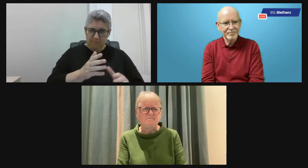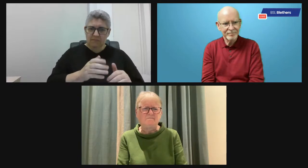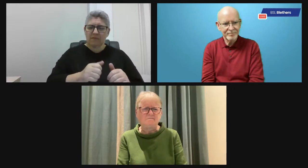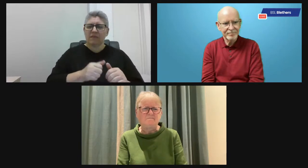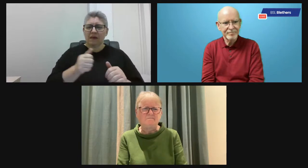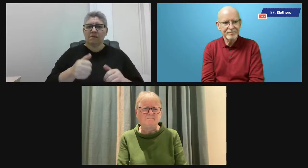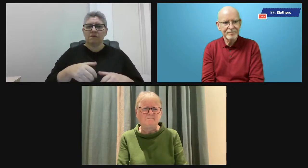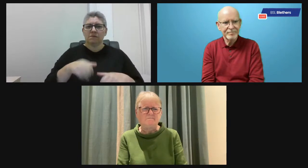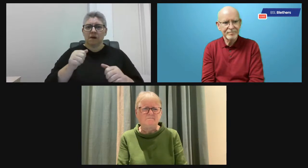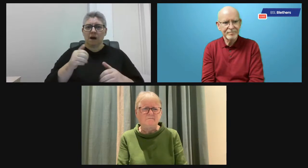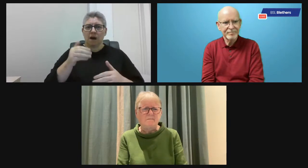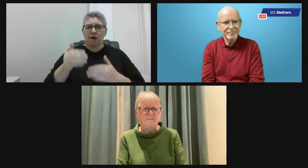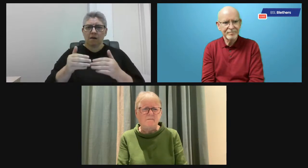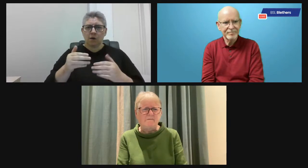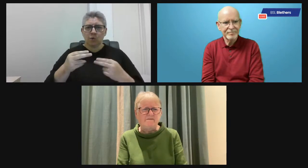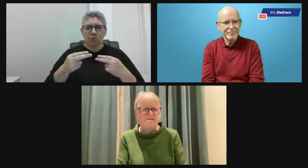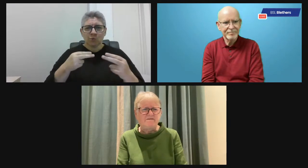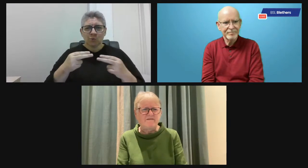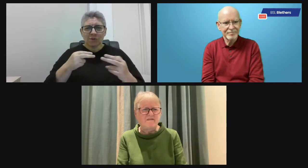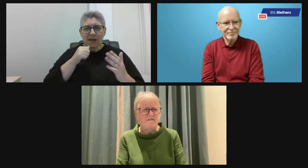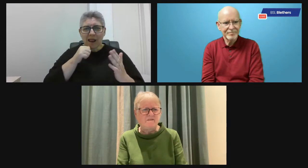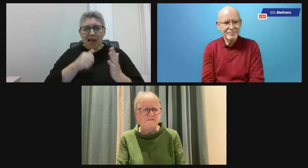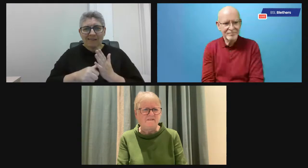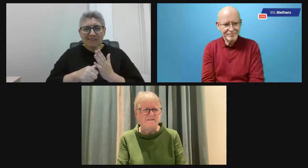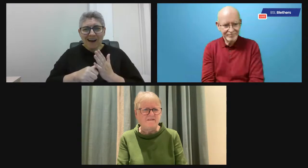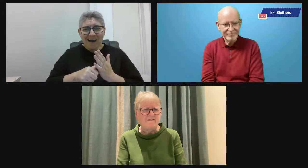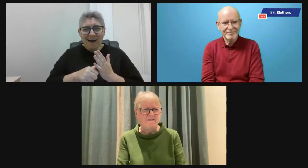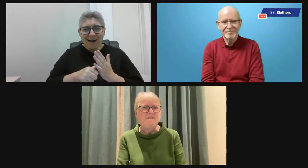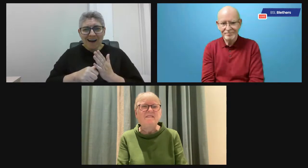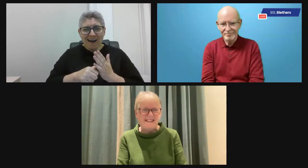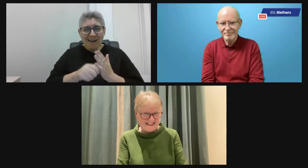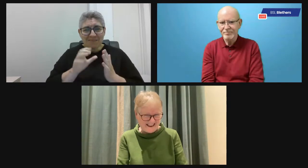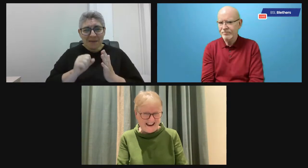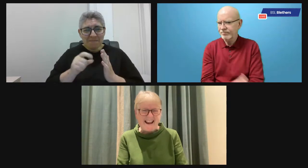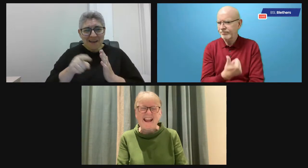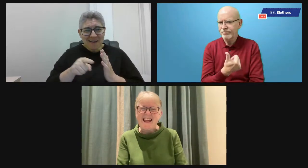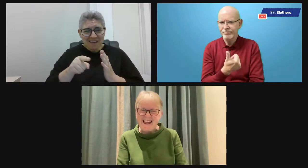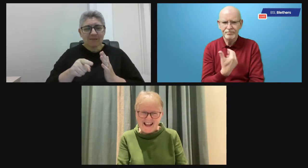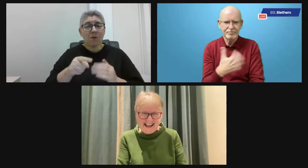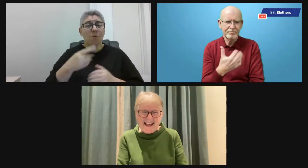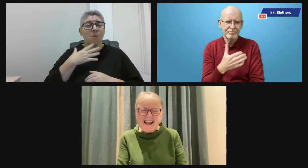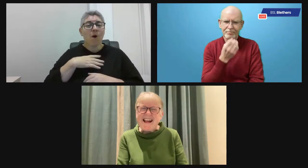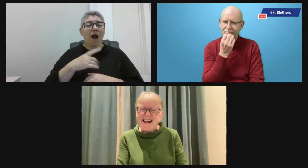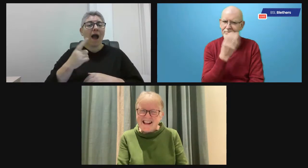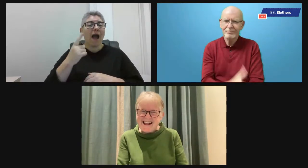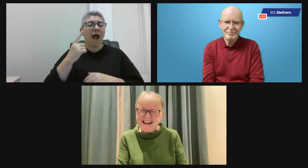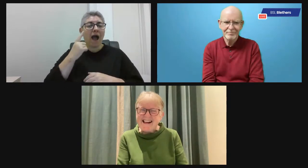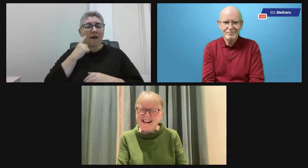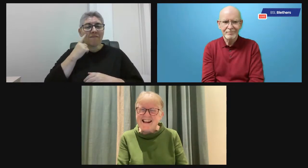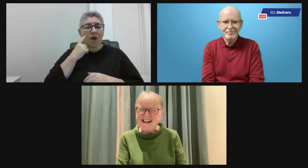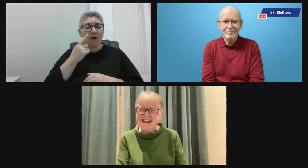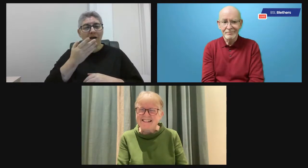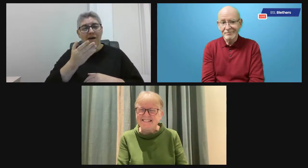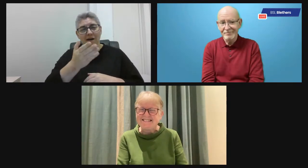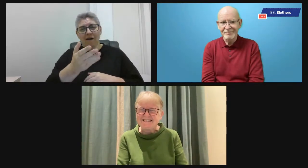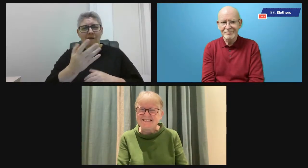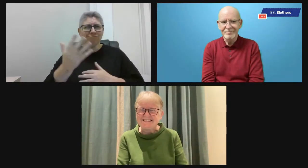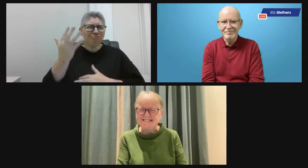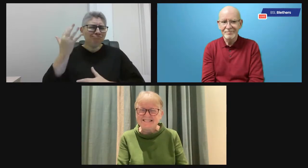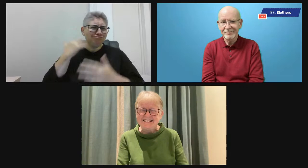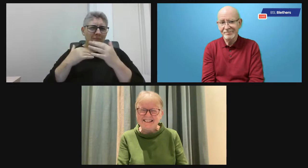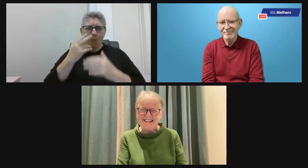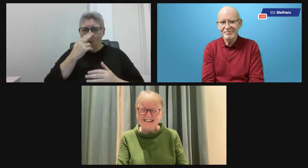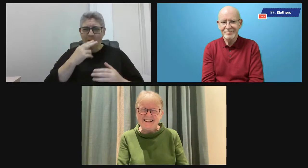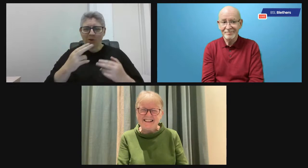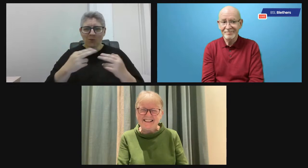bigger thing. So, okay, we've established that's when it was set up. We've seen the newsletter. Do you